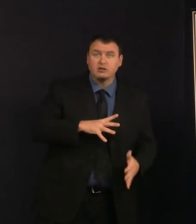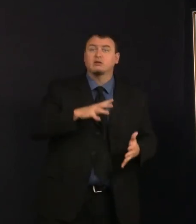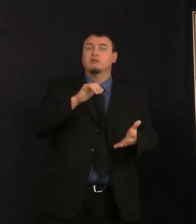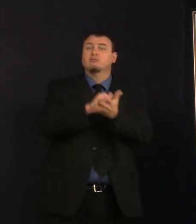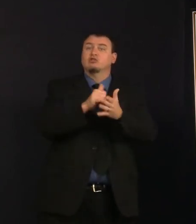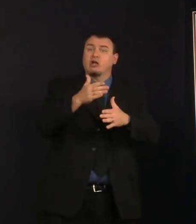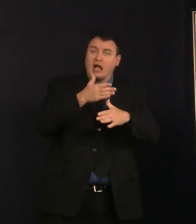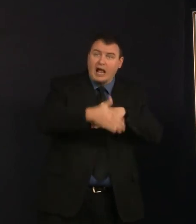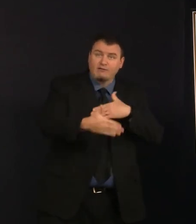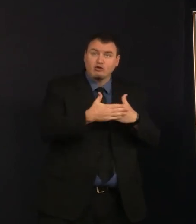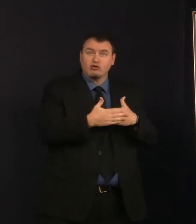Putting on the new man,